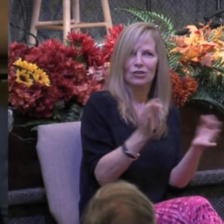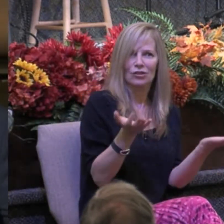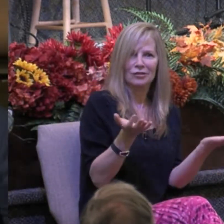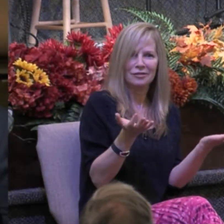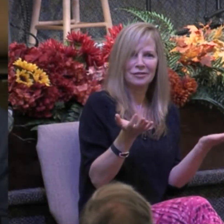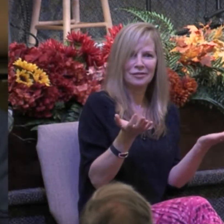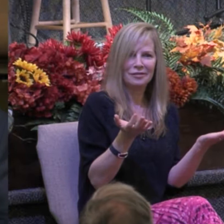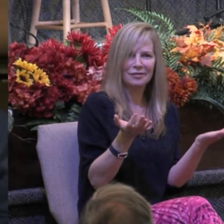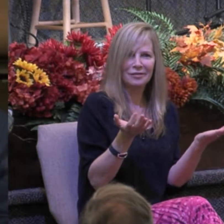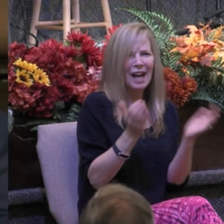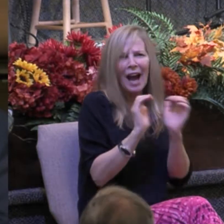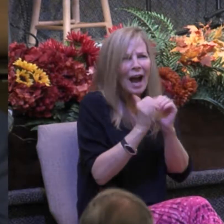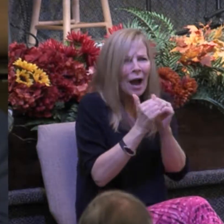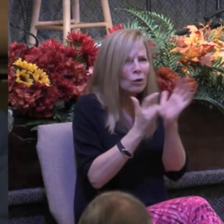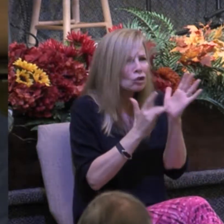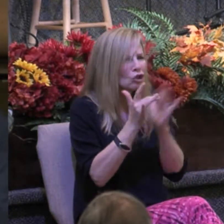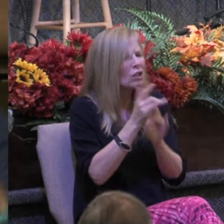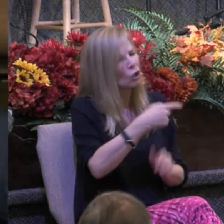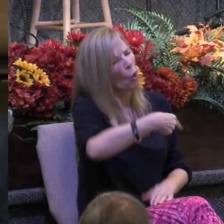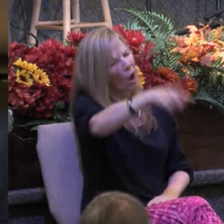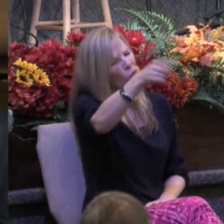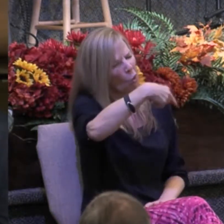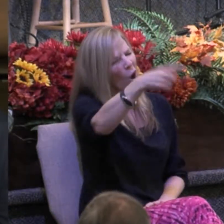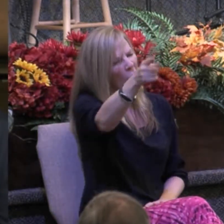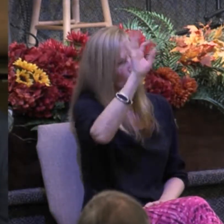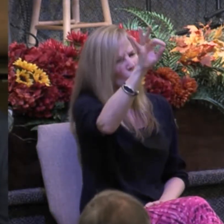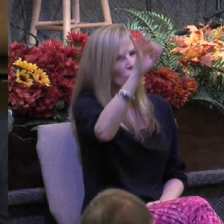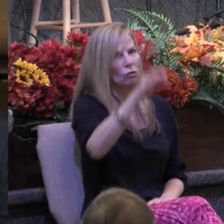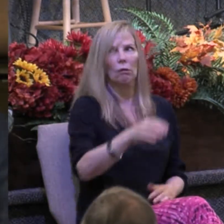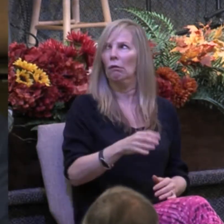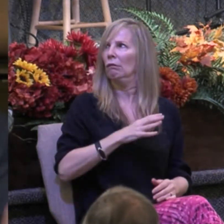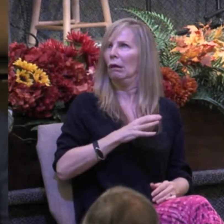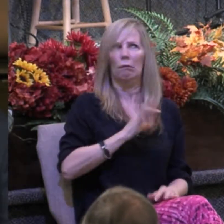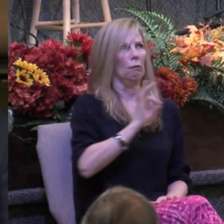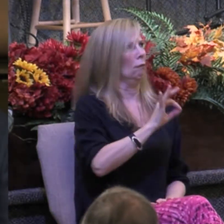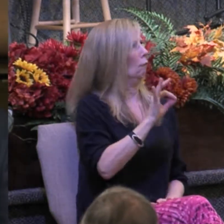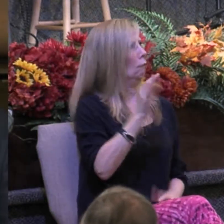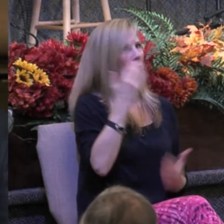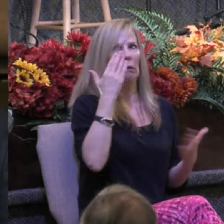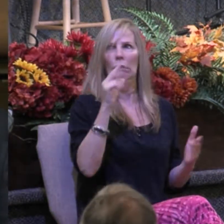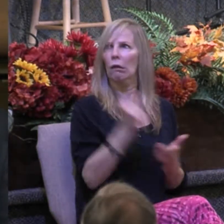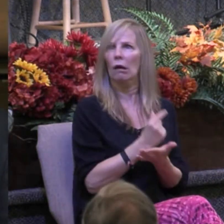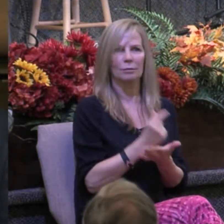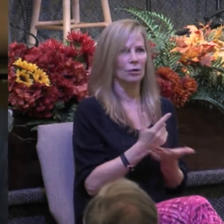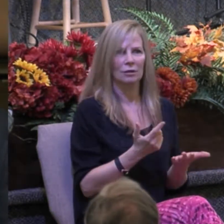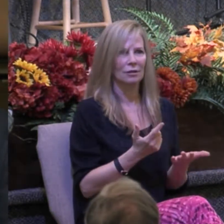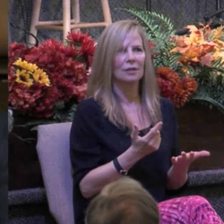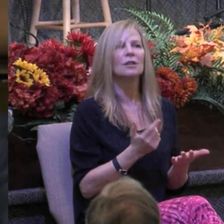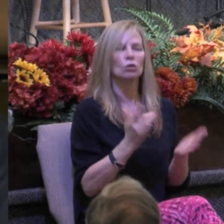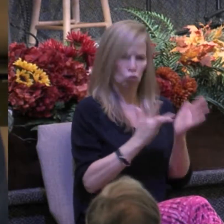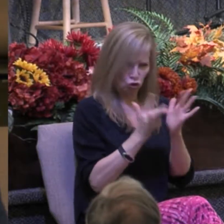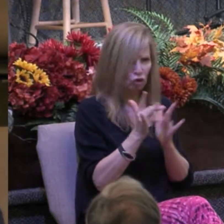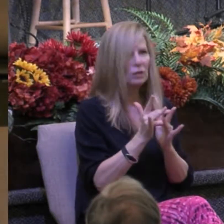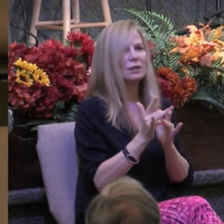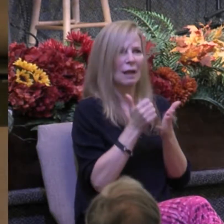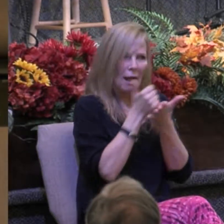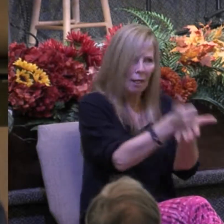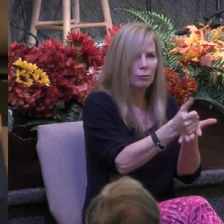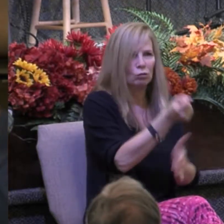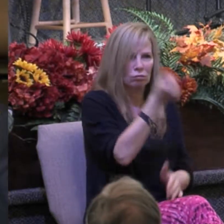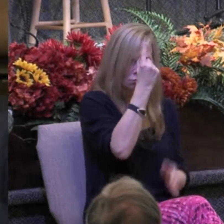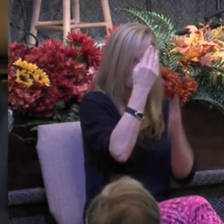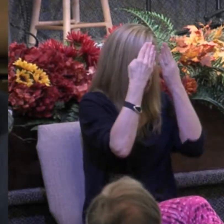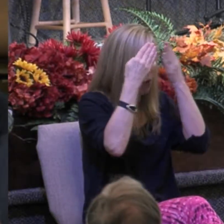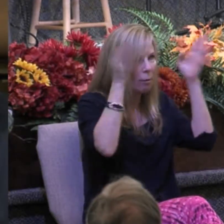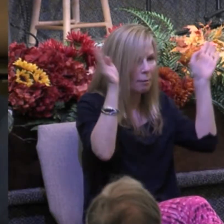to proclaim the gospel when they don't know the gospel? So that's what this is about. He opened their minds to understand the scriptures.